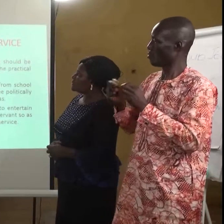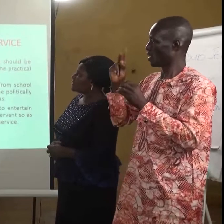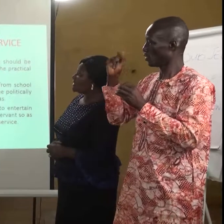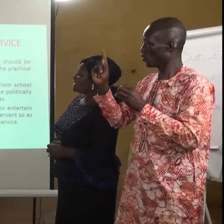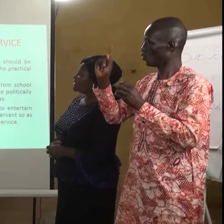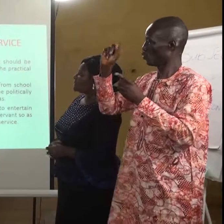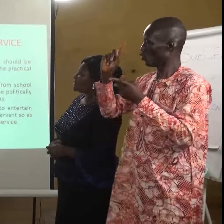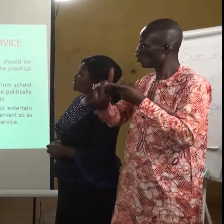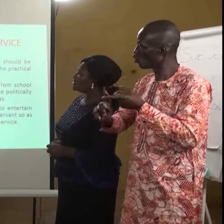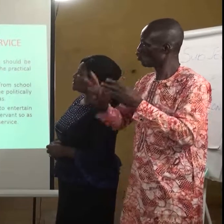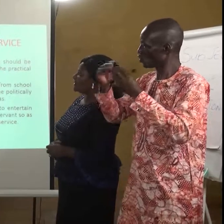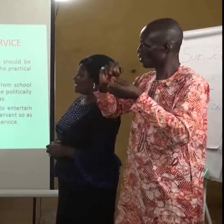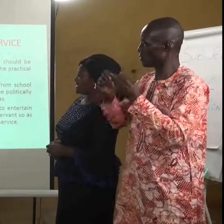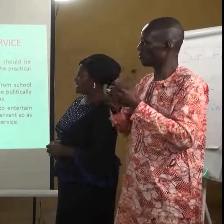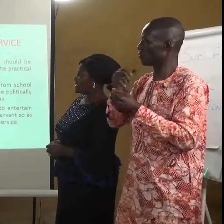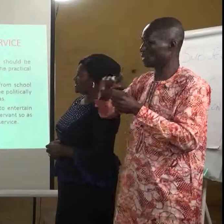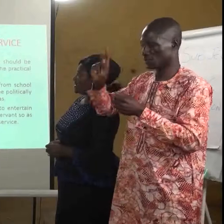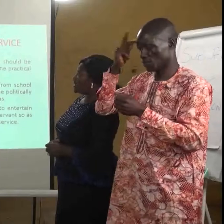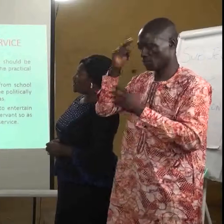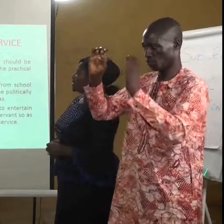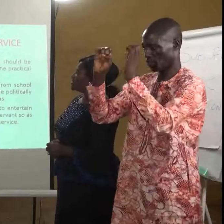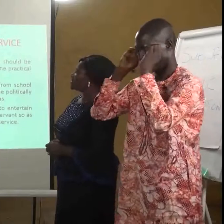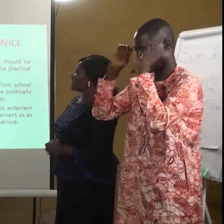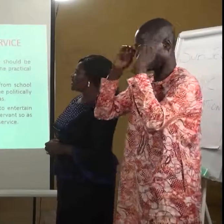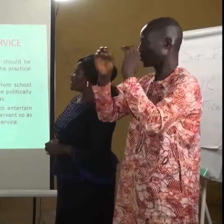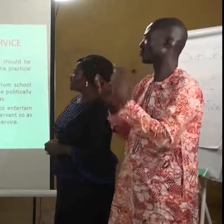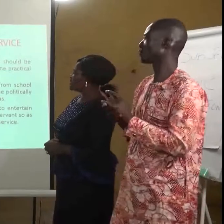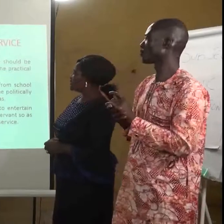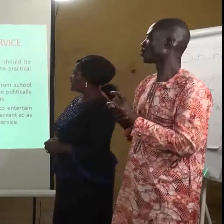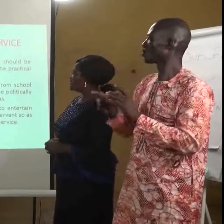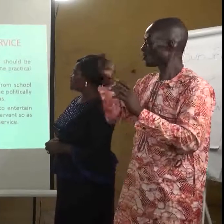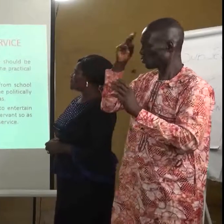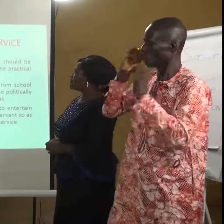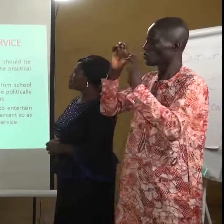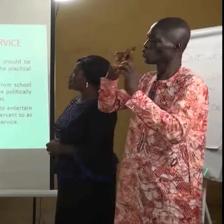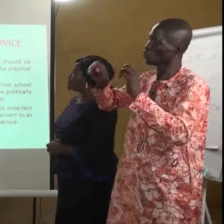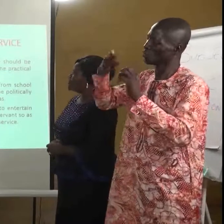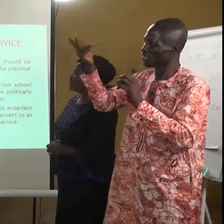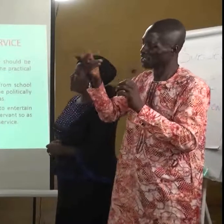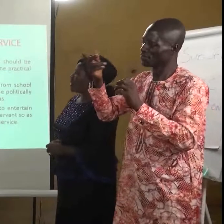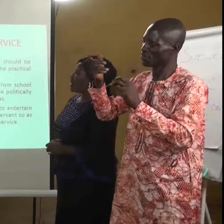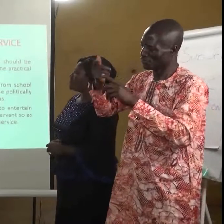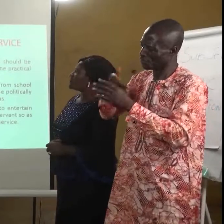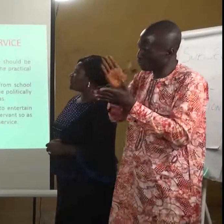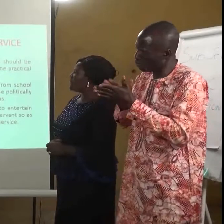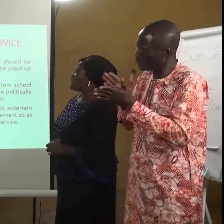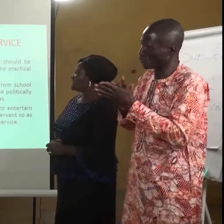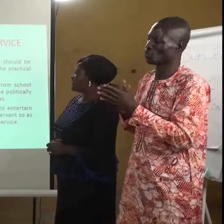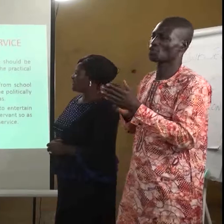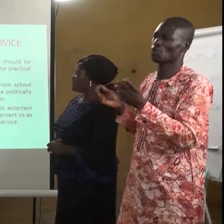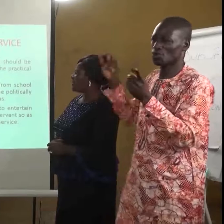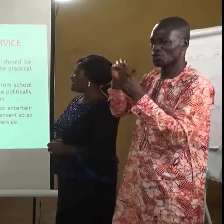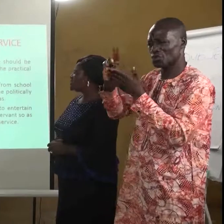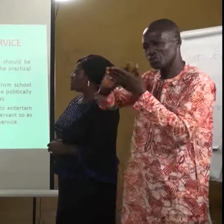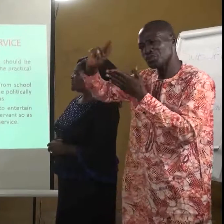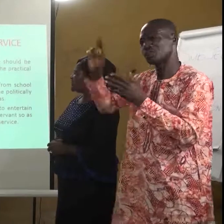of improving it is political education. Political education should be given from school up to the public